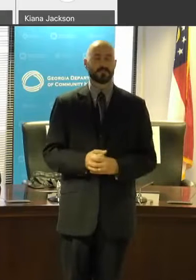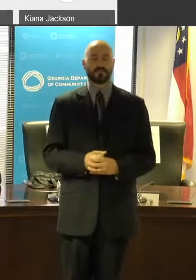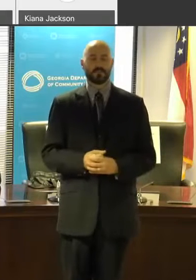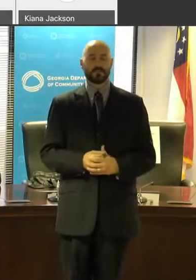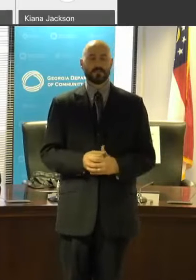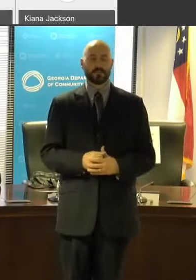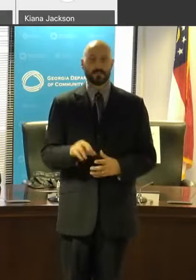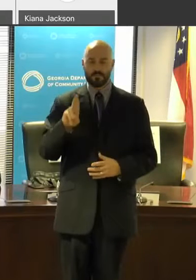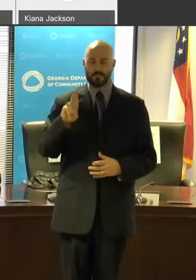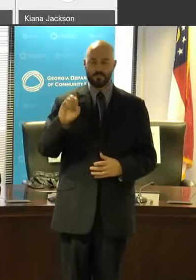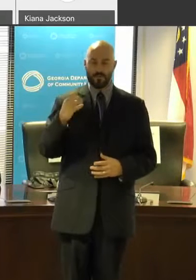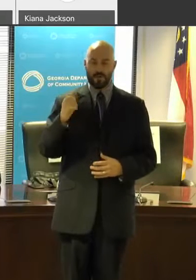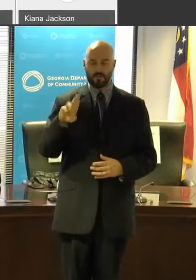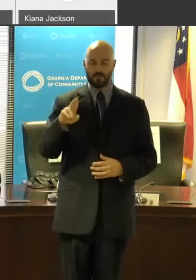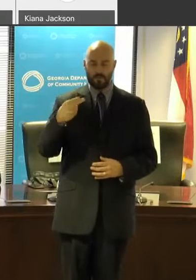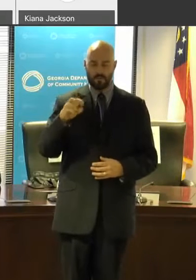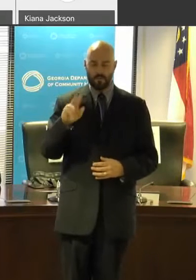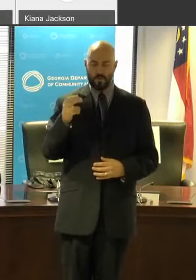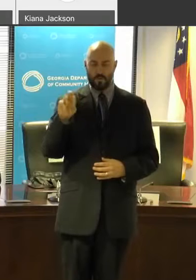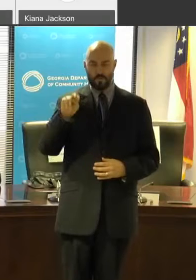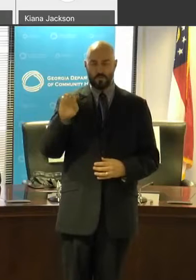Roger Folsom, Here.